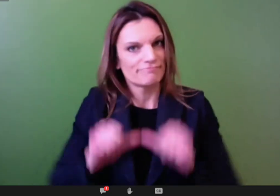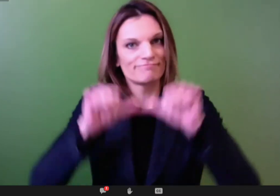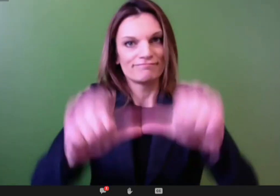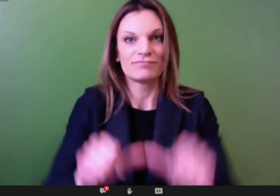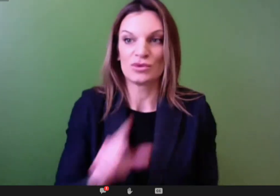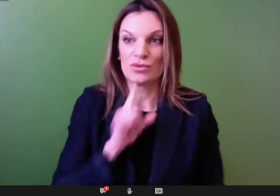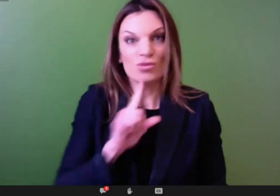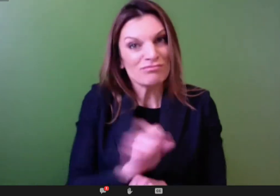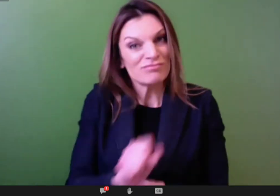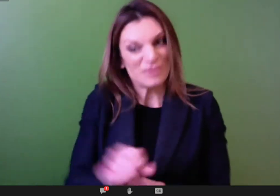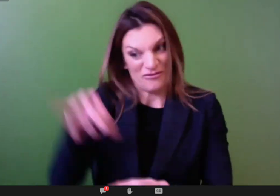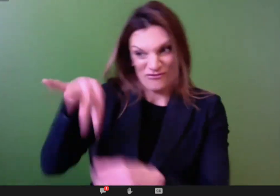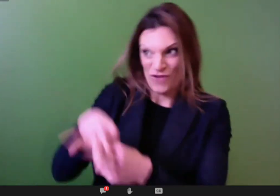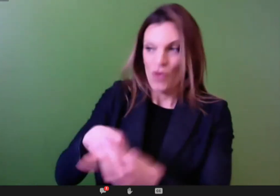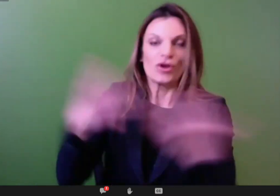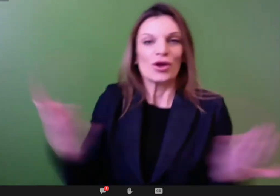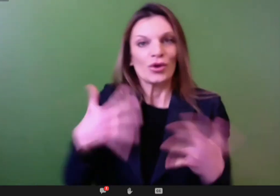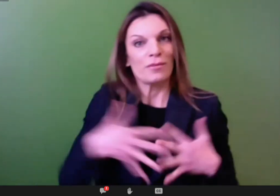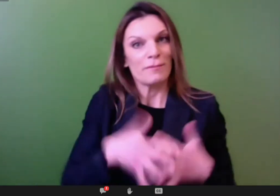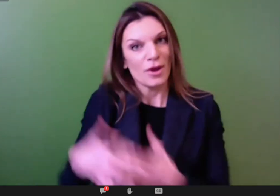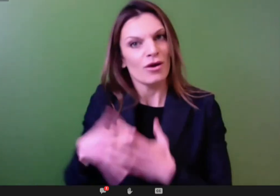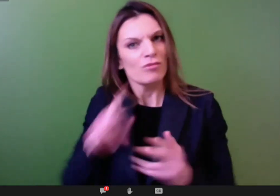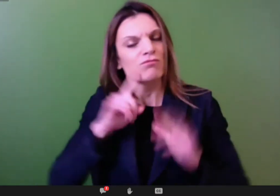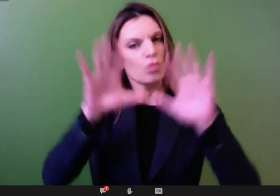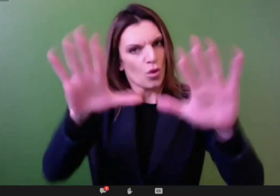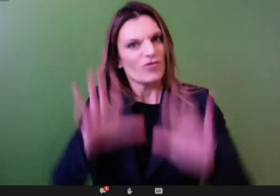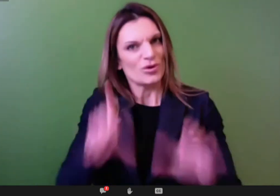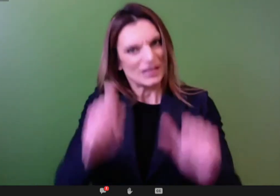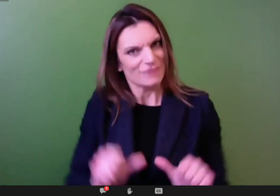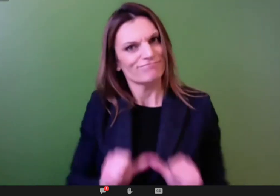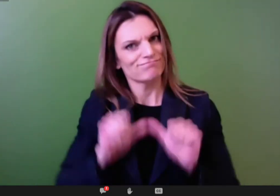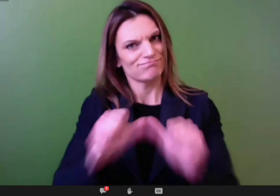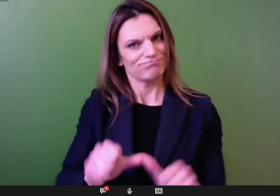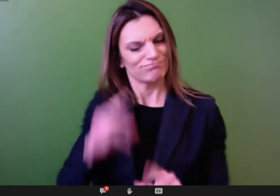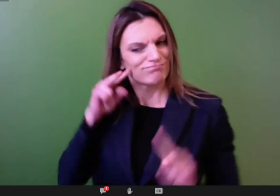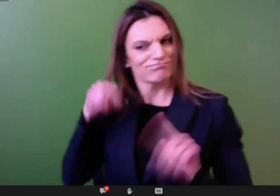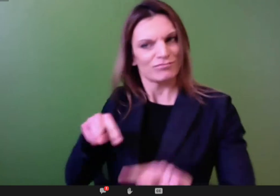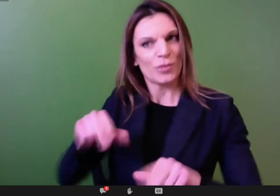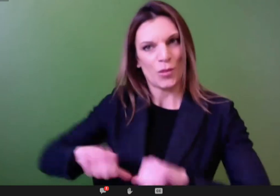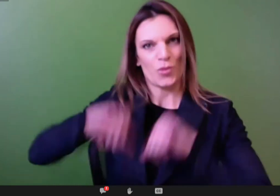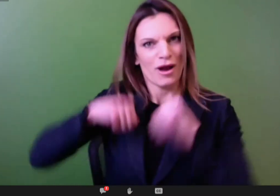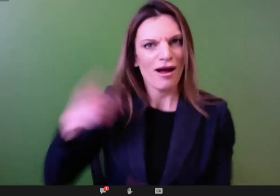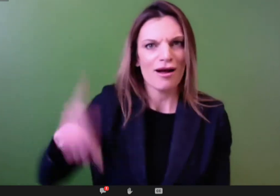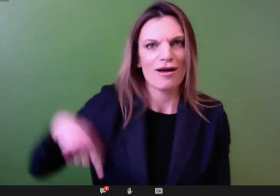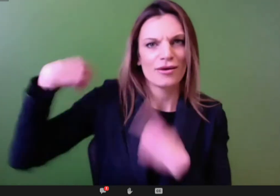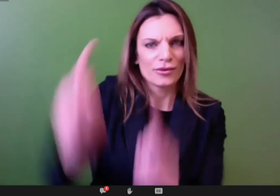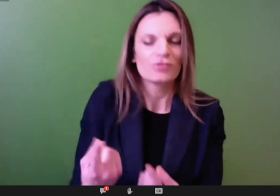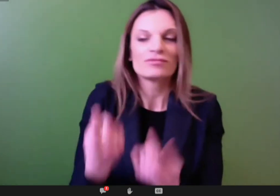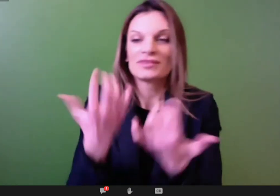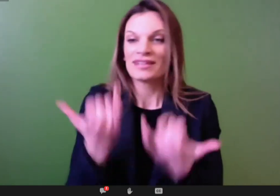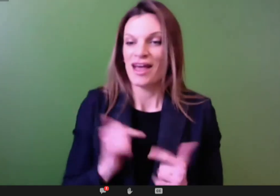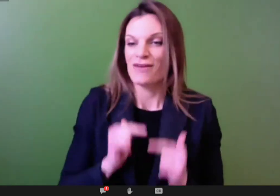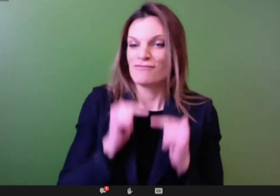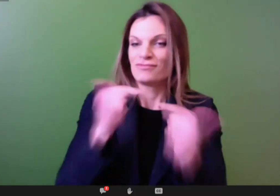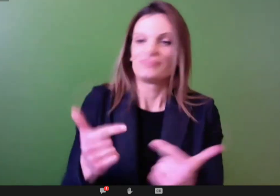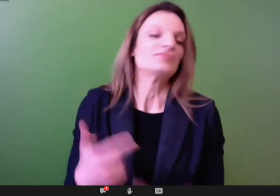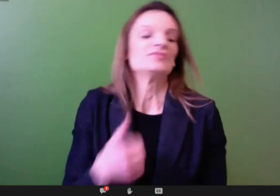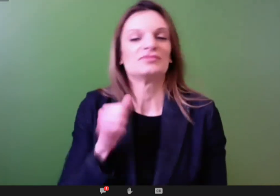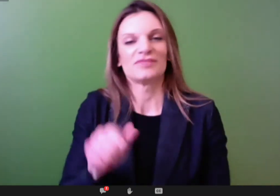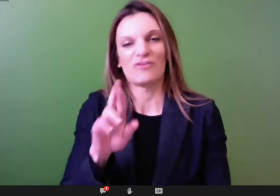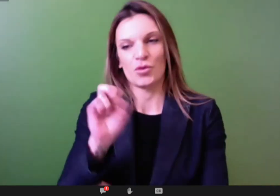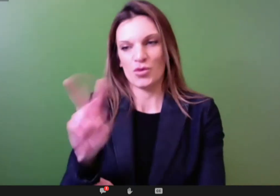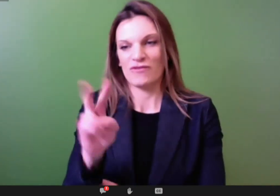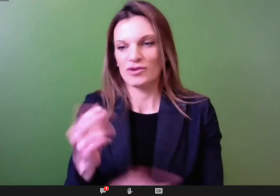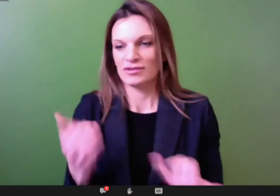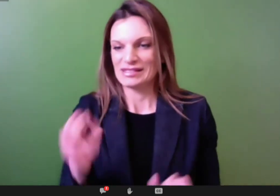great system in our country for elections that we should be really proud of. With that, I'd like to turn it over to Reverend Stephen